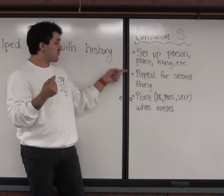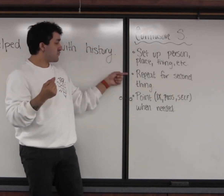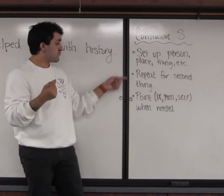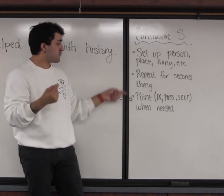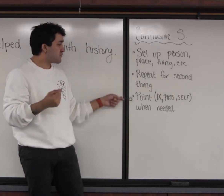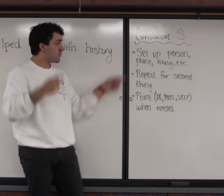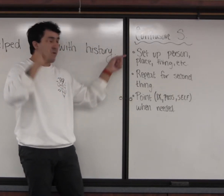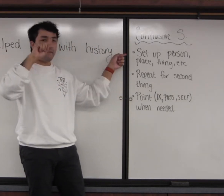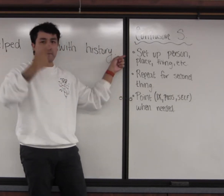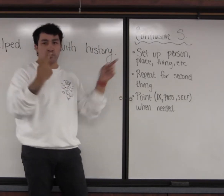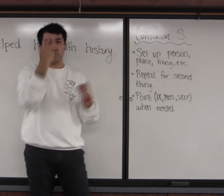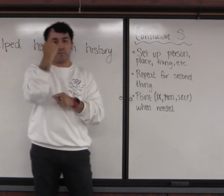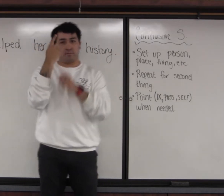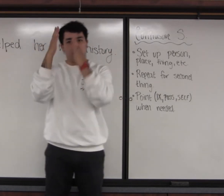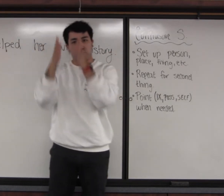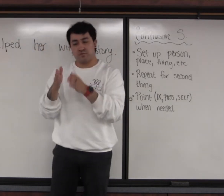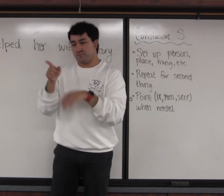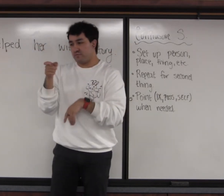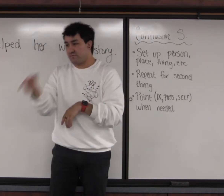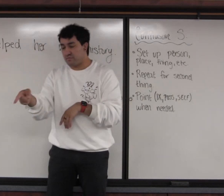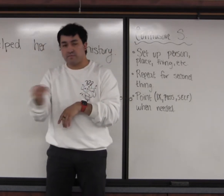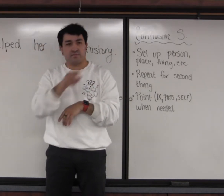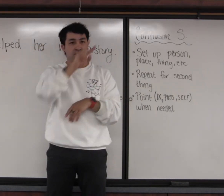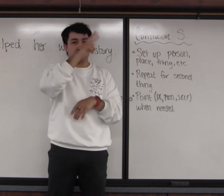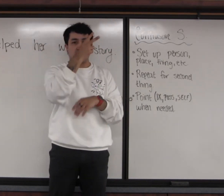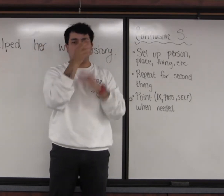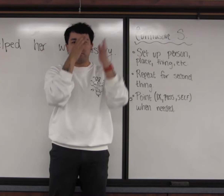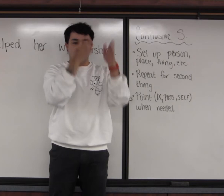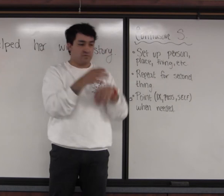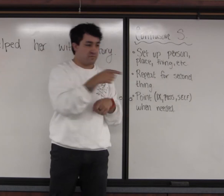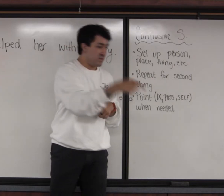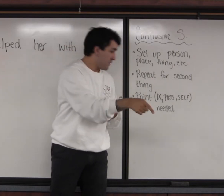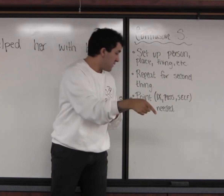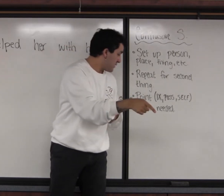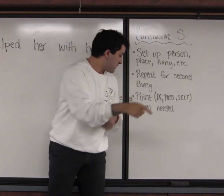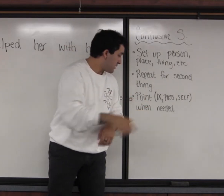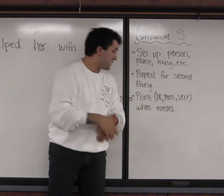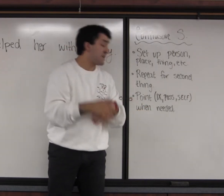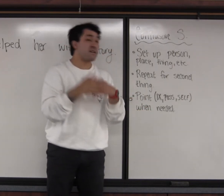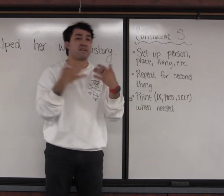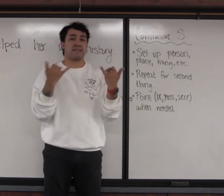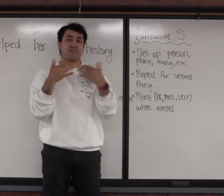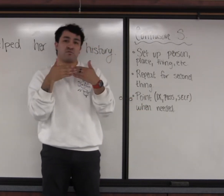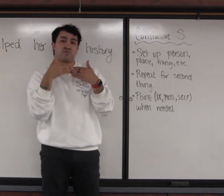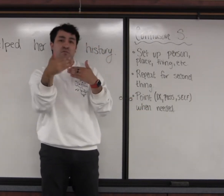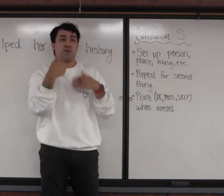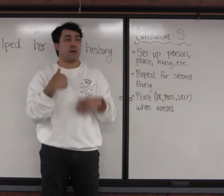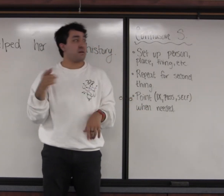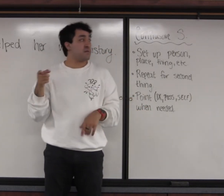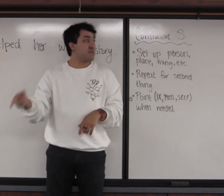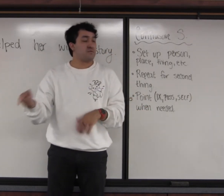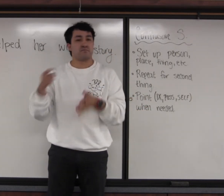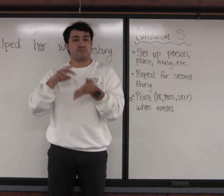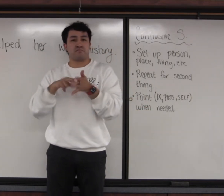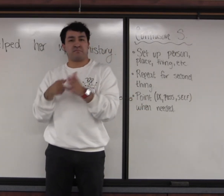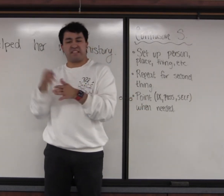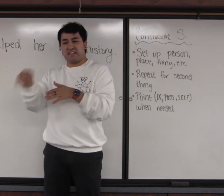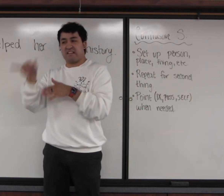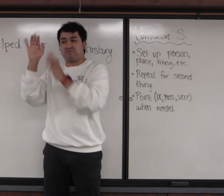here. So contrastive structure has three main rules, or three main steps. We're going to set them up. We're going to set up the second person and